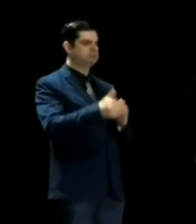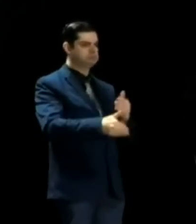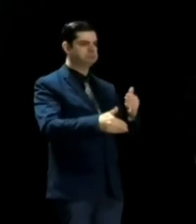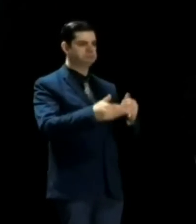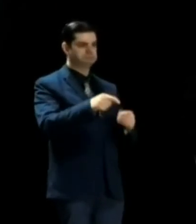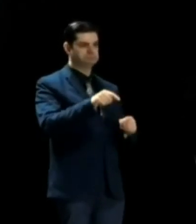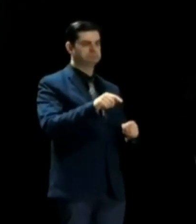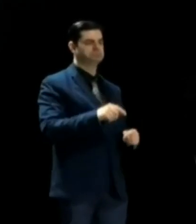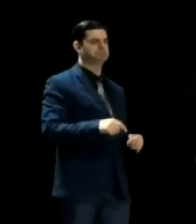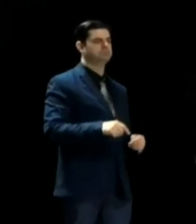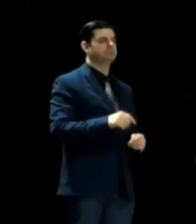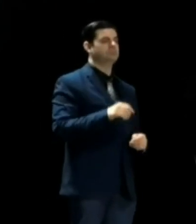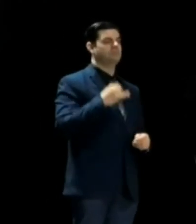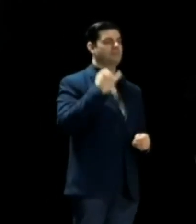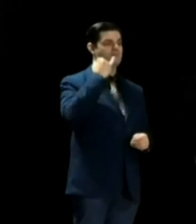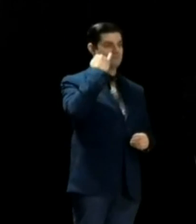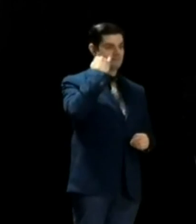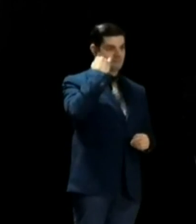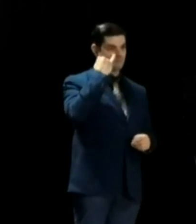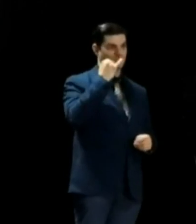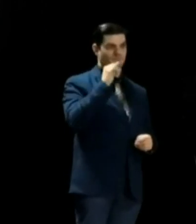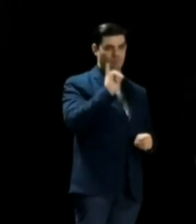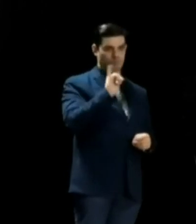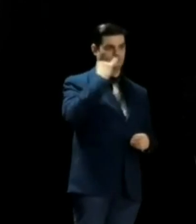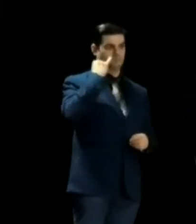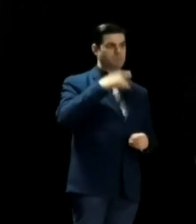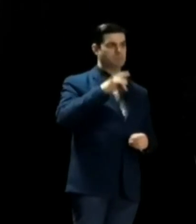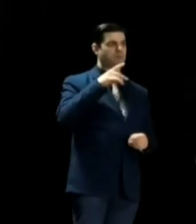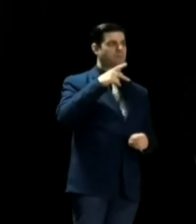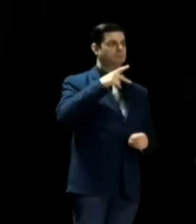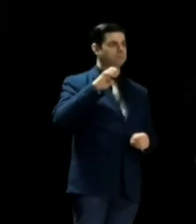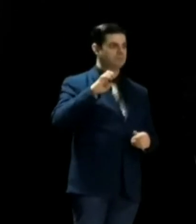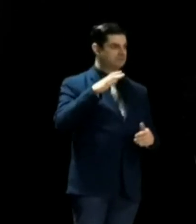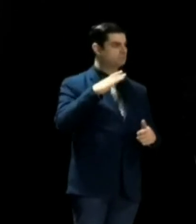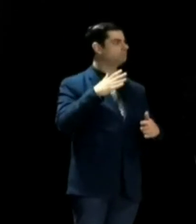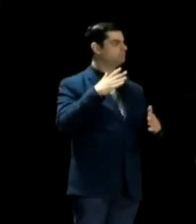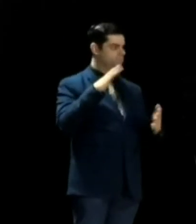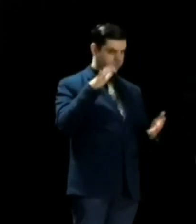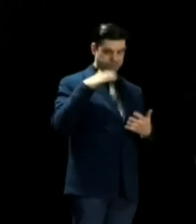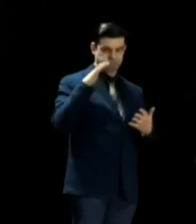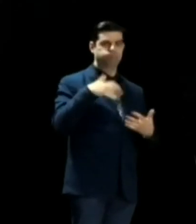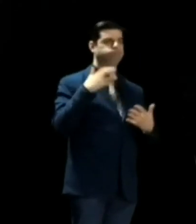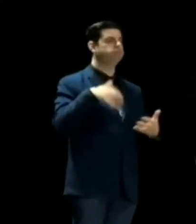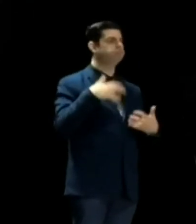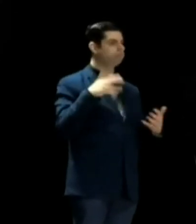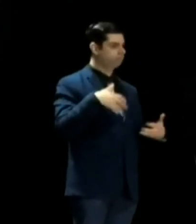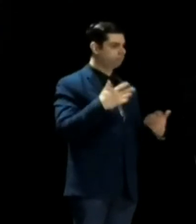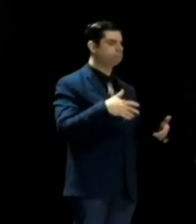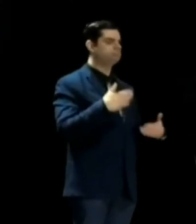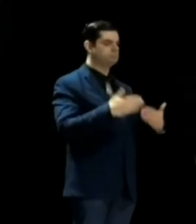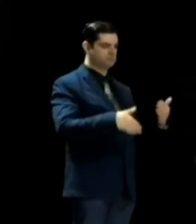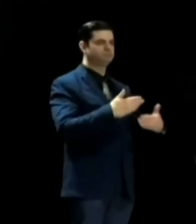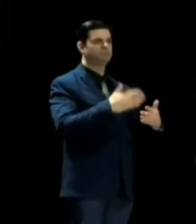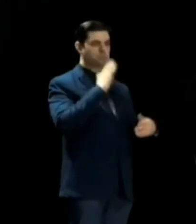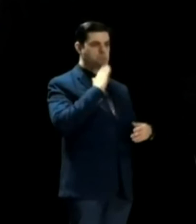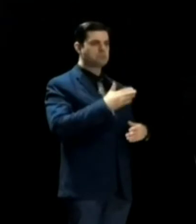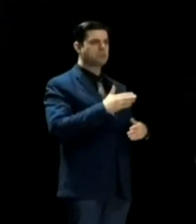PPE, some of these workers who've been furloughed can get back to work. But it's still the Wild West. You're It is. competing